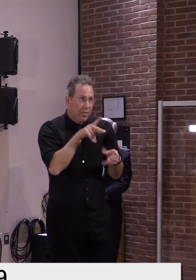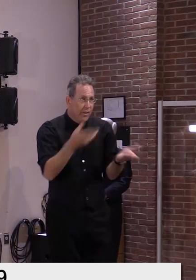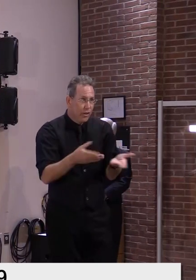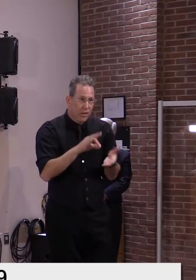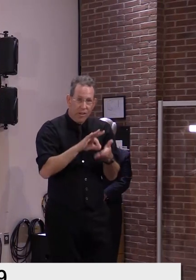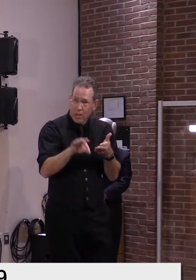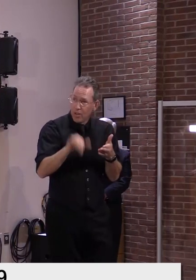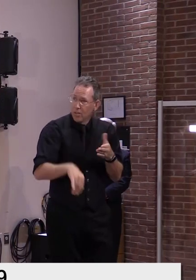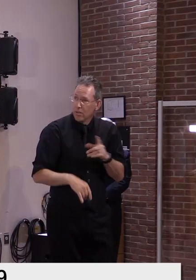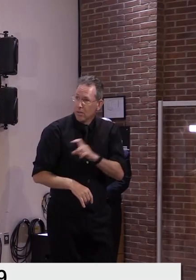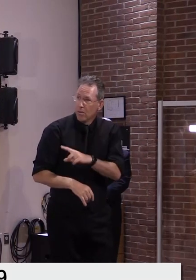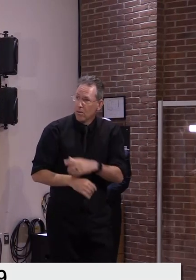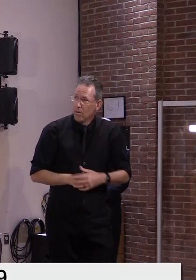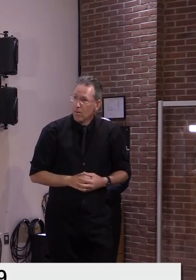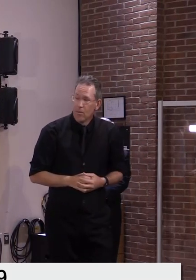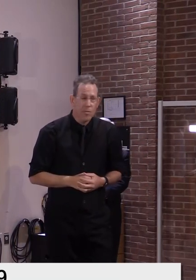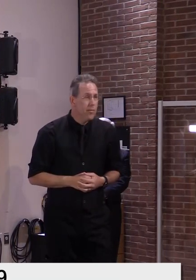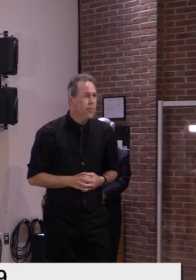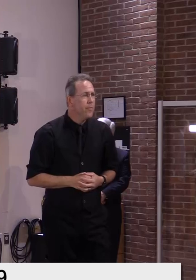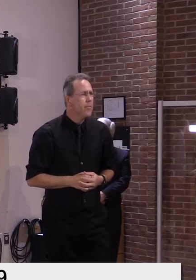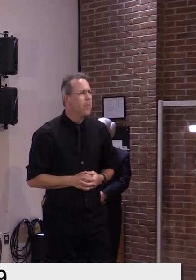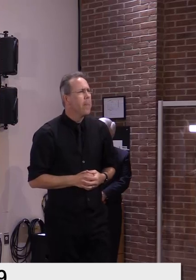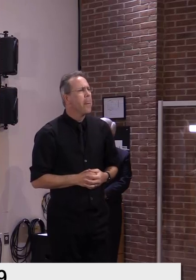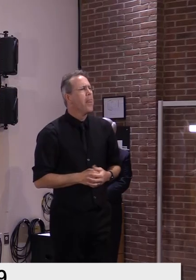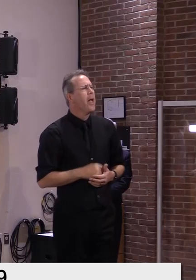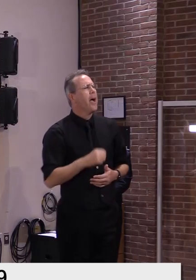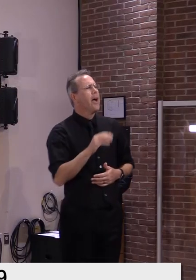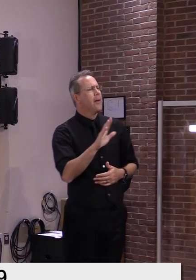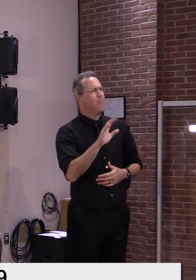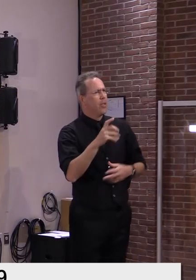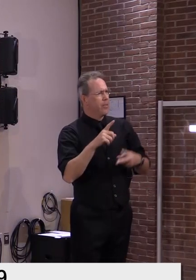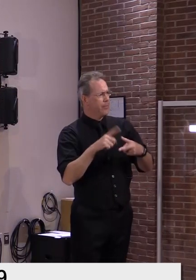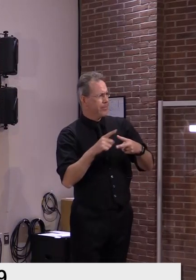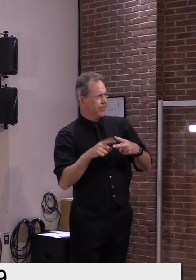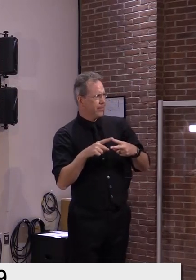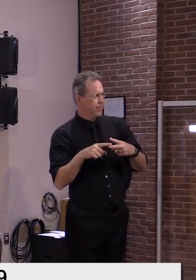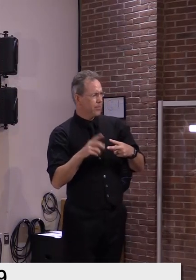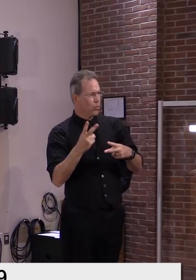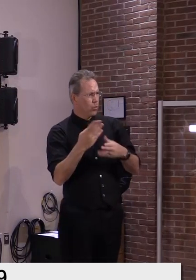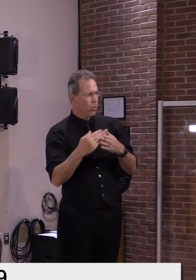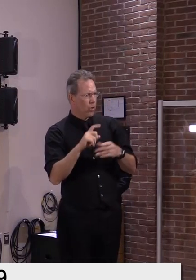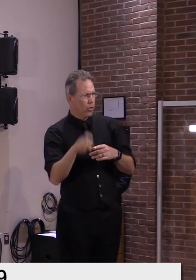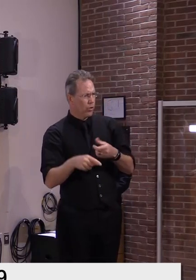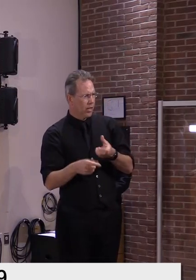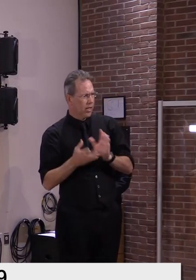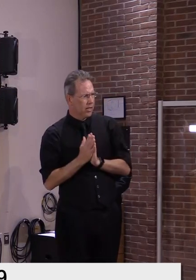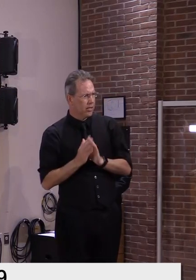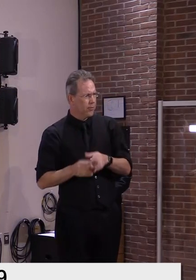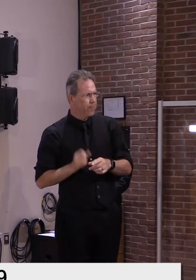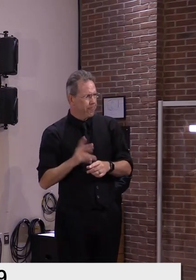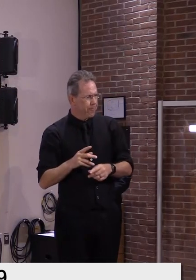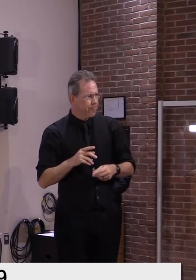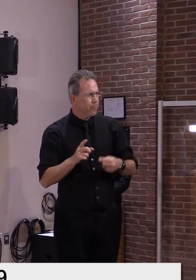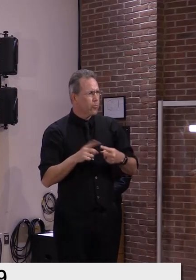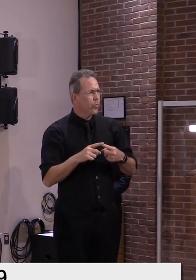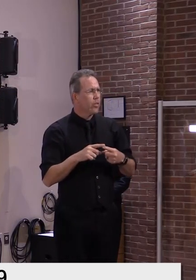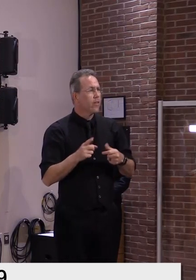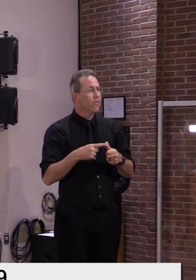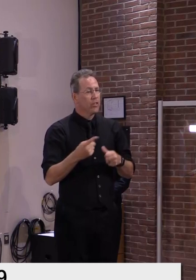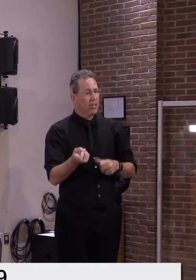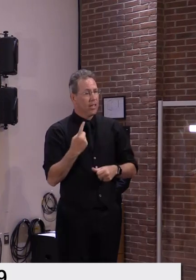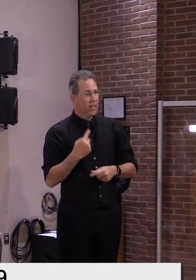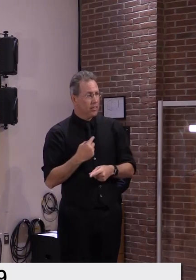So that's really two questions. One question is, how confident are we about the data that we get